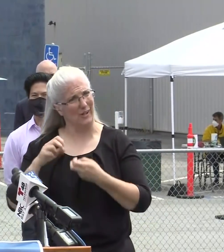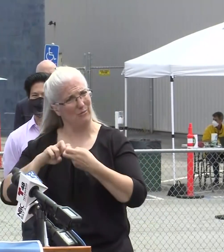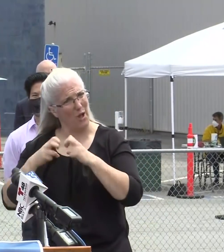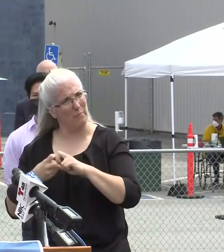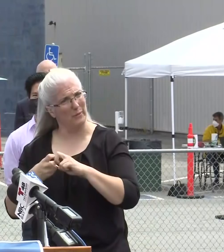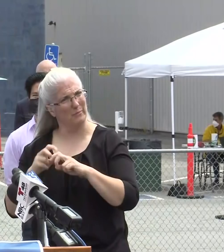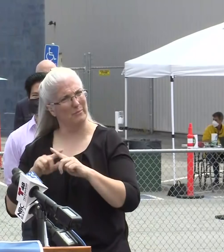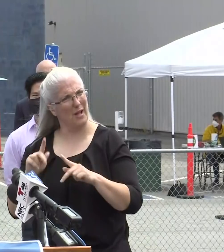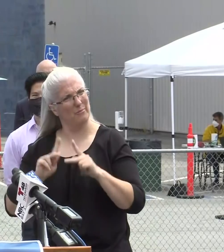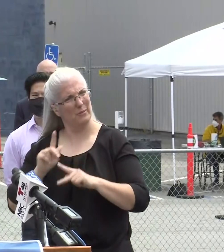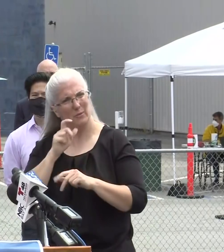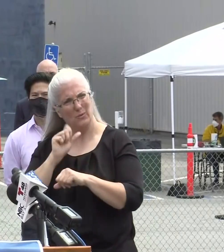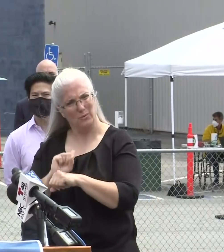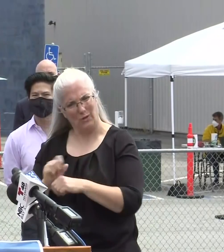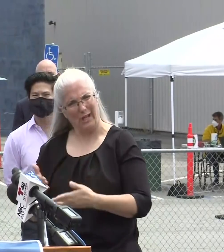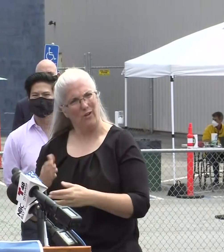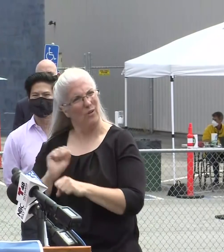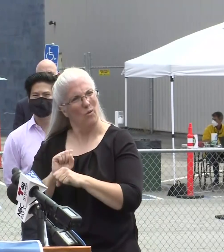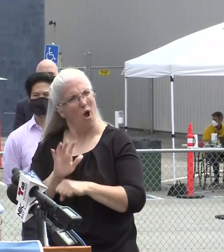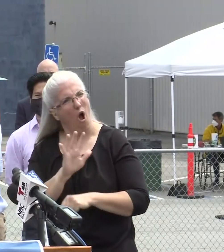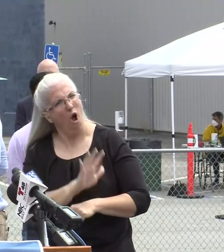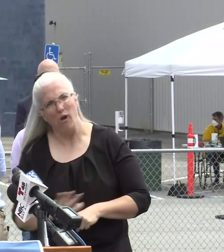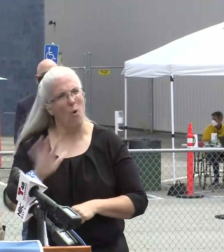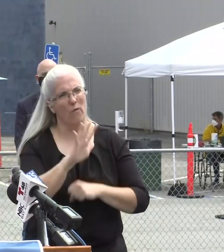throughout the county and beyond?